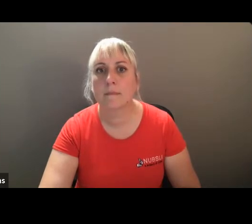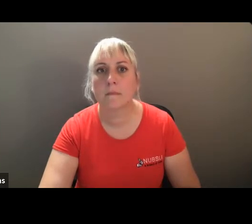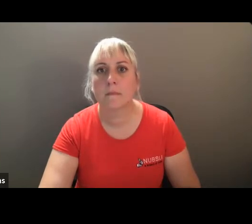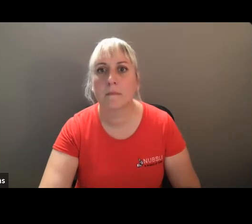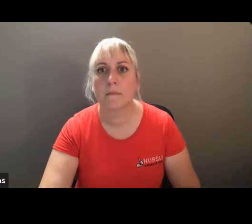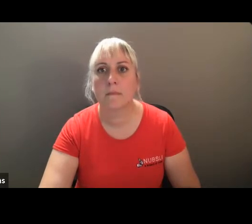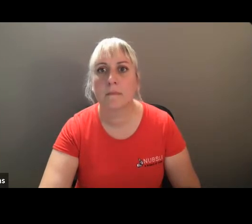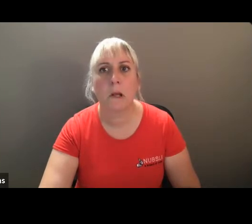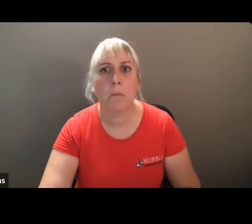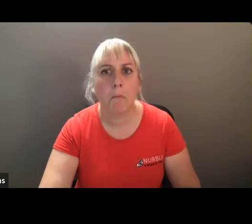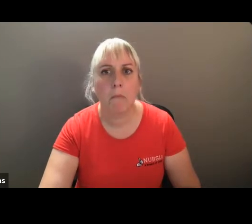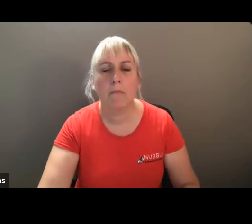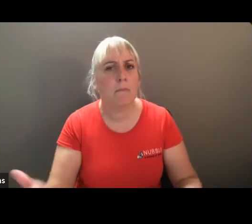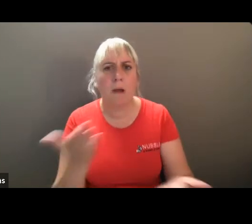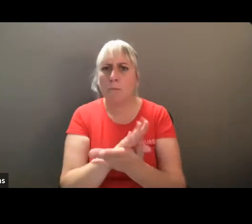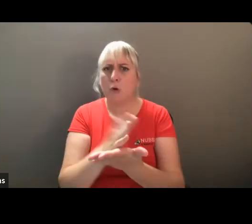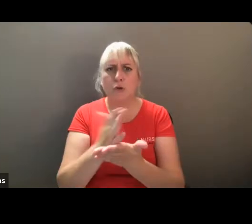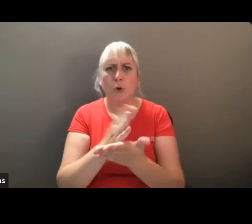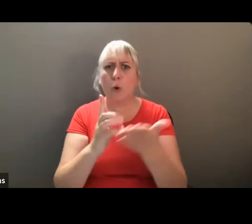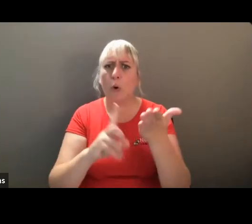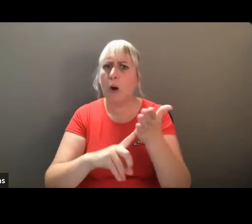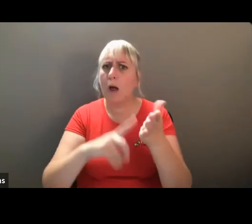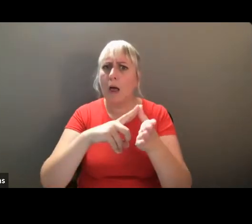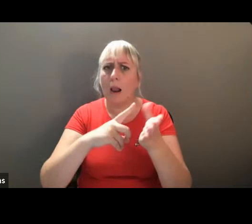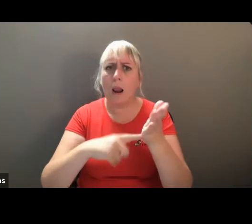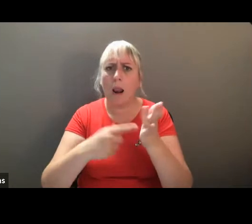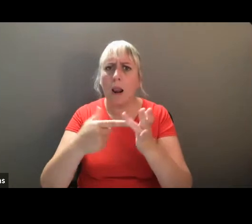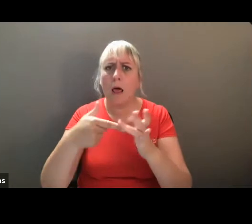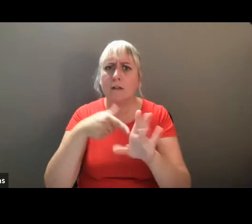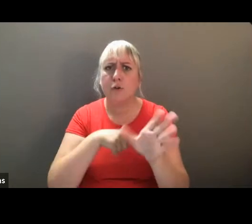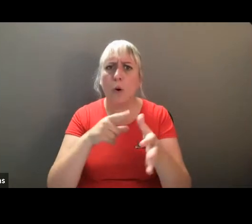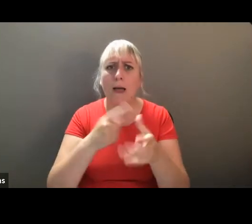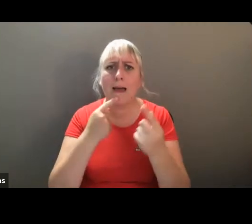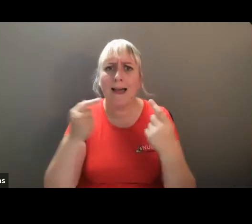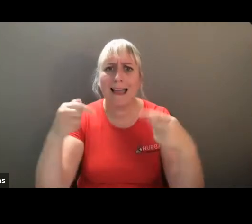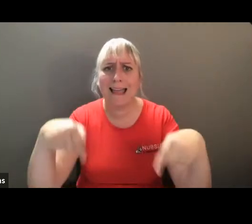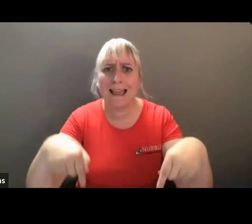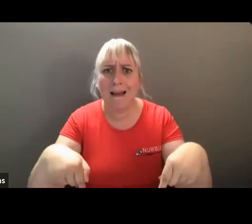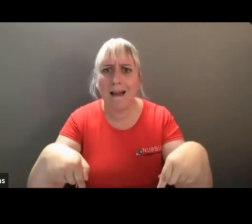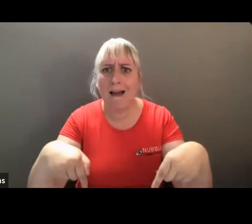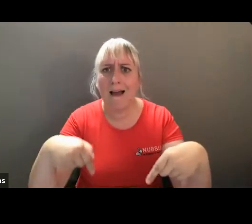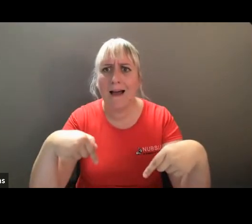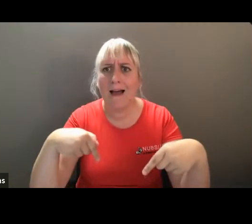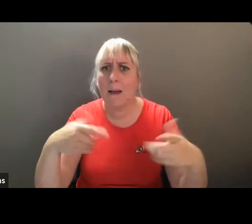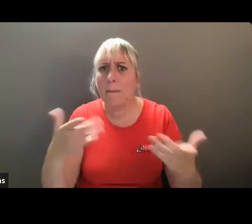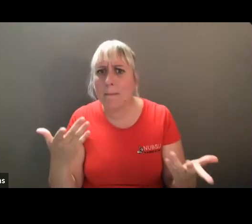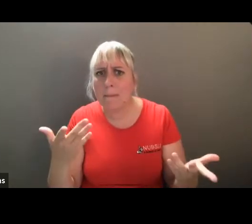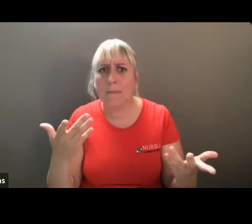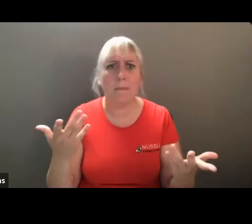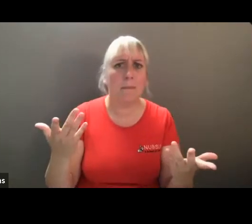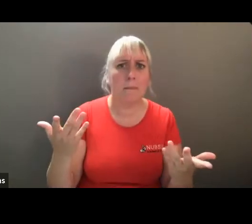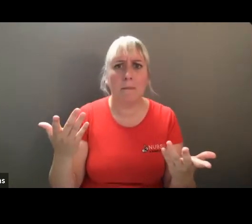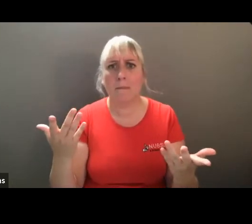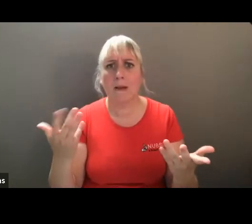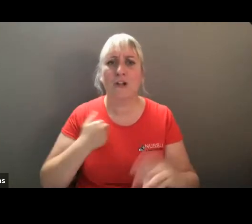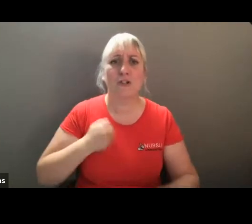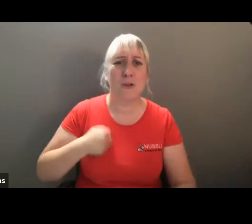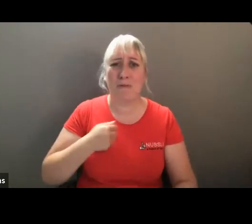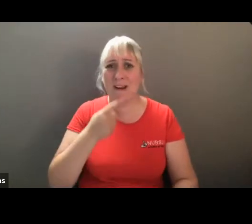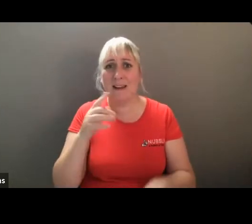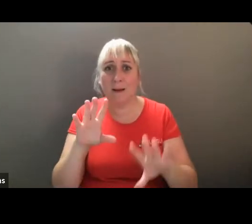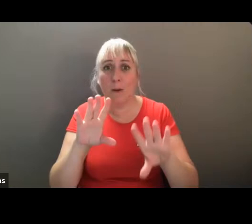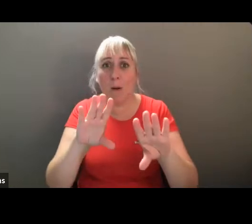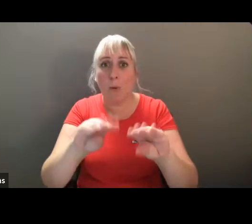I'm not sure if we have Latoya here with us. Sorry for the pause there. I